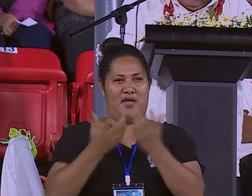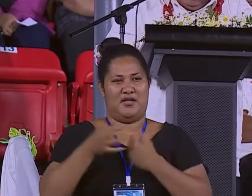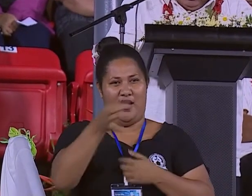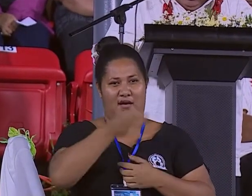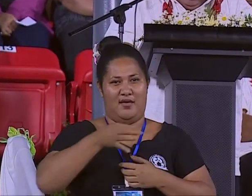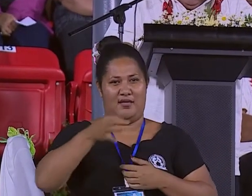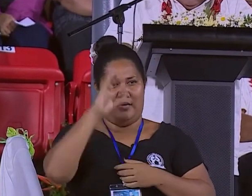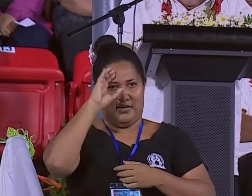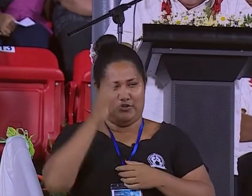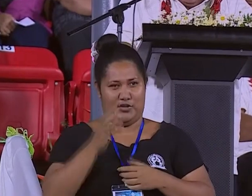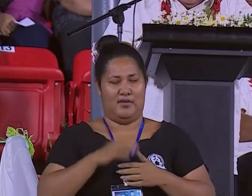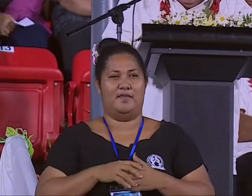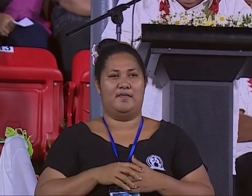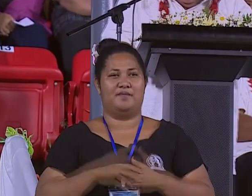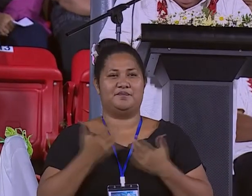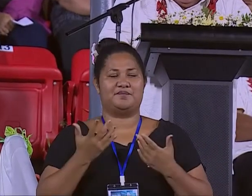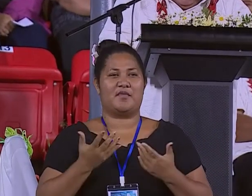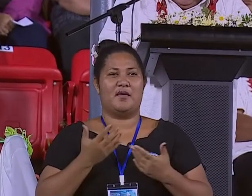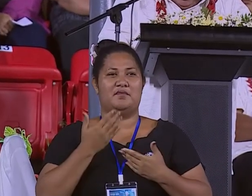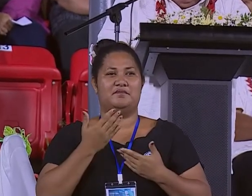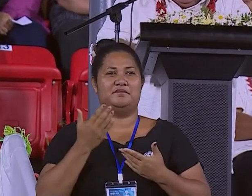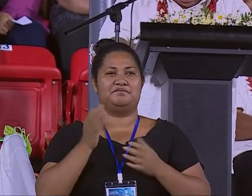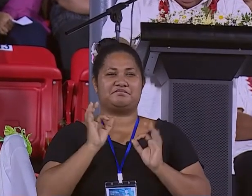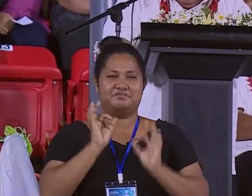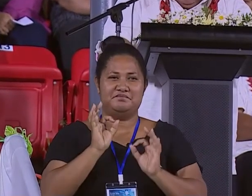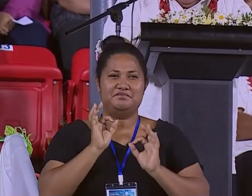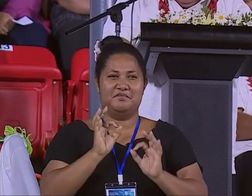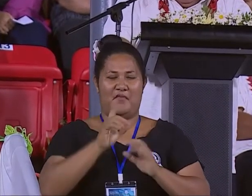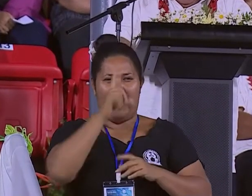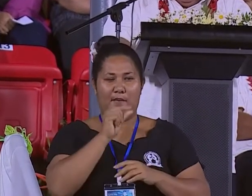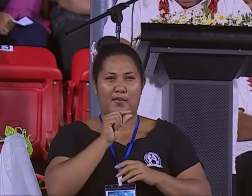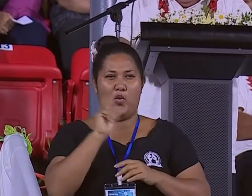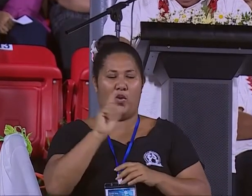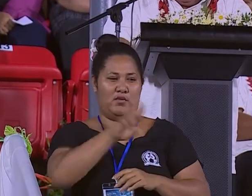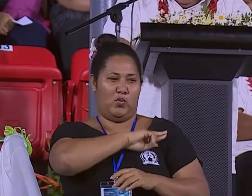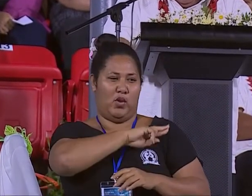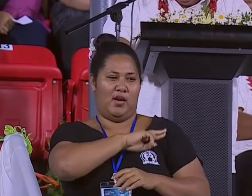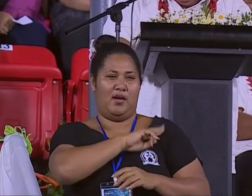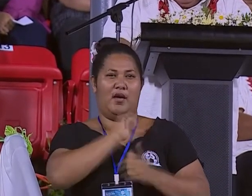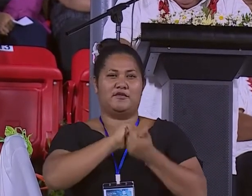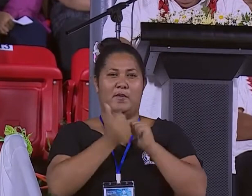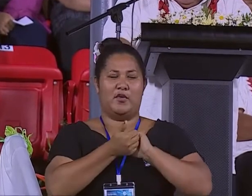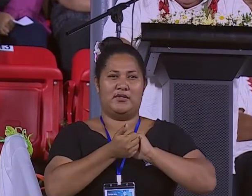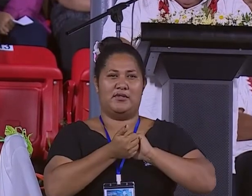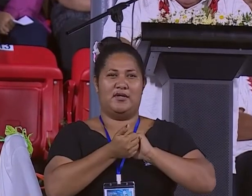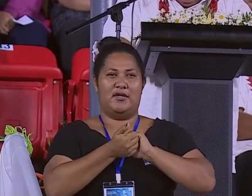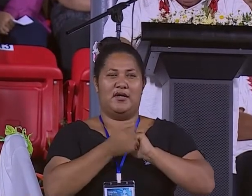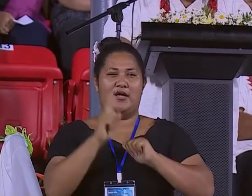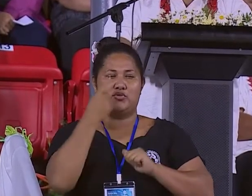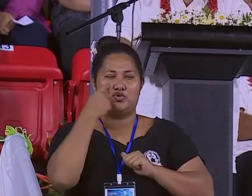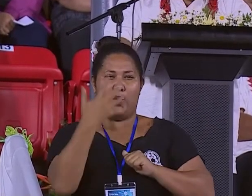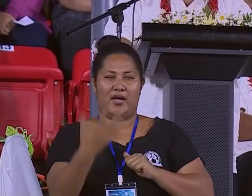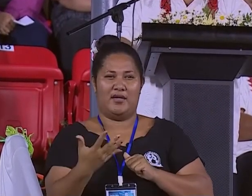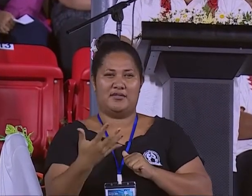island nations. Where excellence is enabled, the role of sport